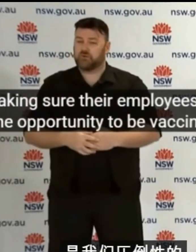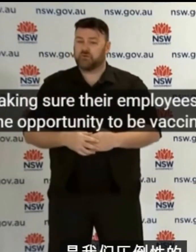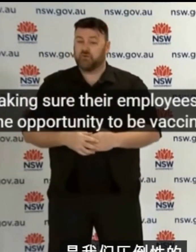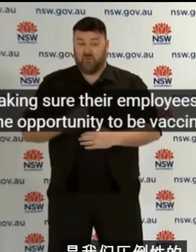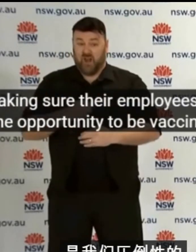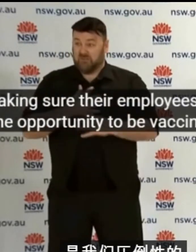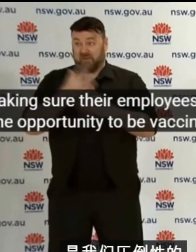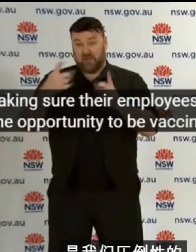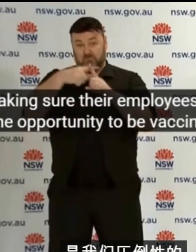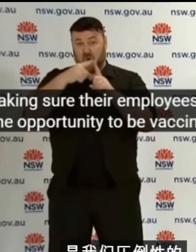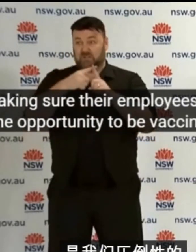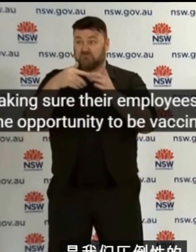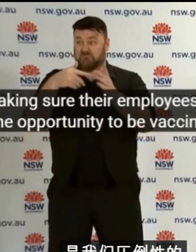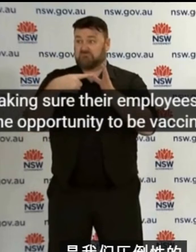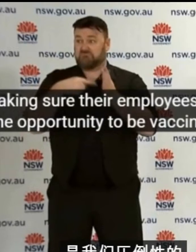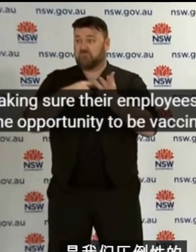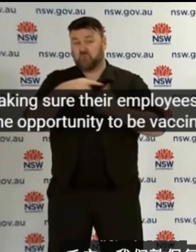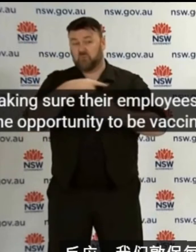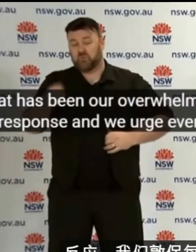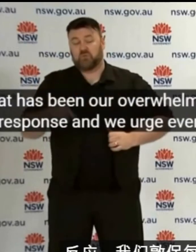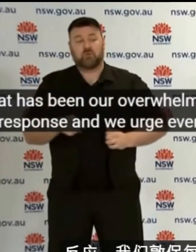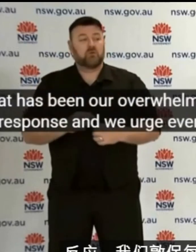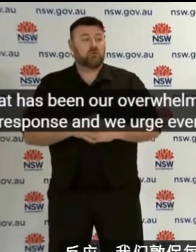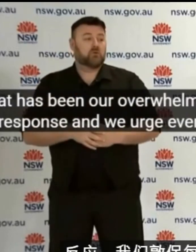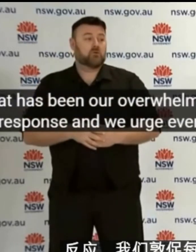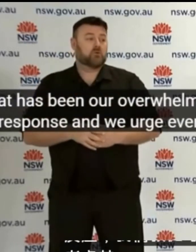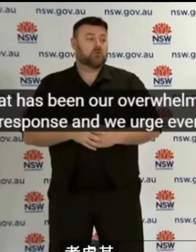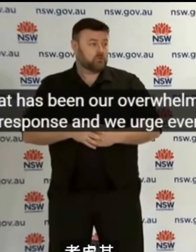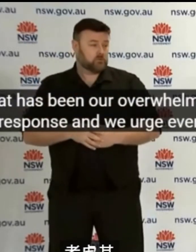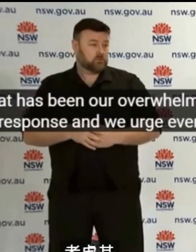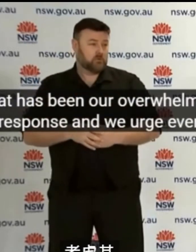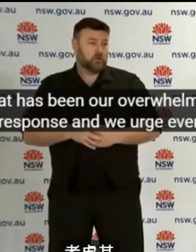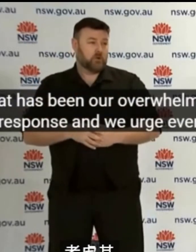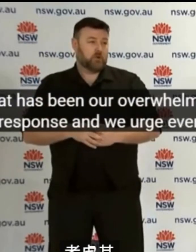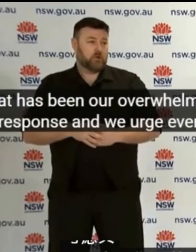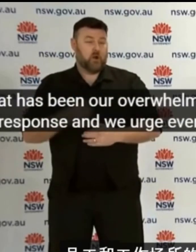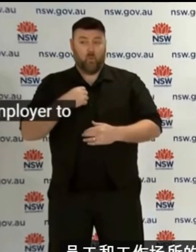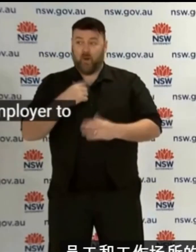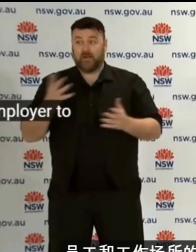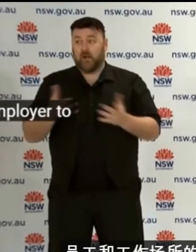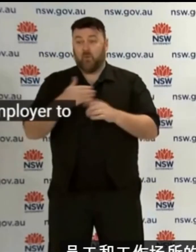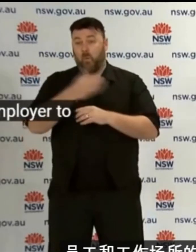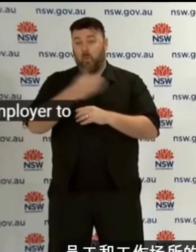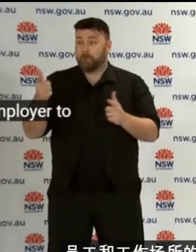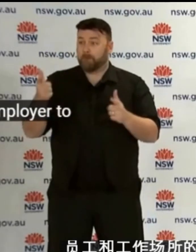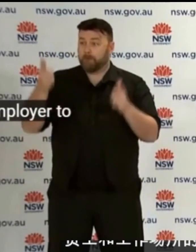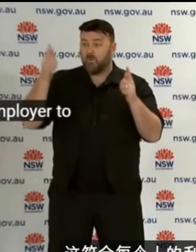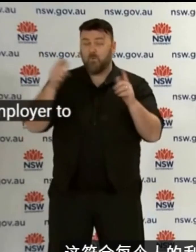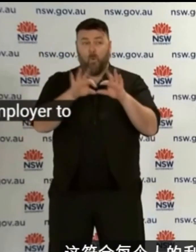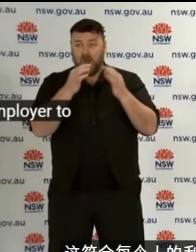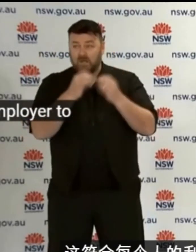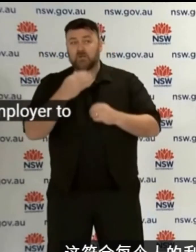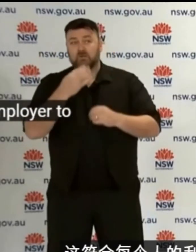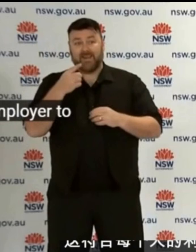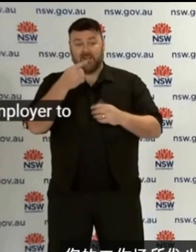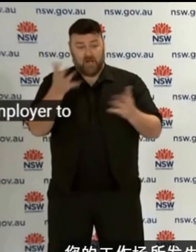response, and we urge every employer to consider the well-being of their employees and workplaces. And of course, it's in everybody's interests, because if there is a